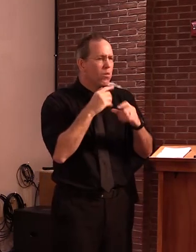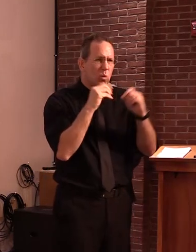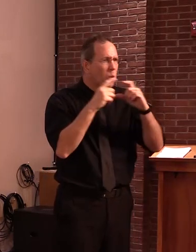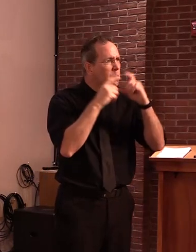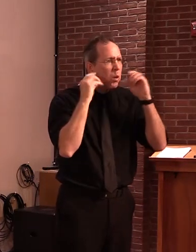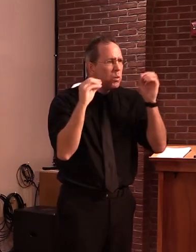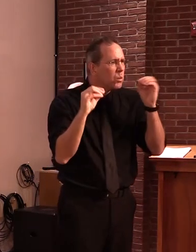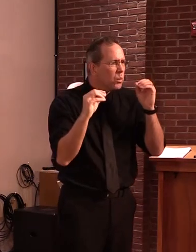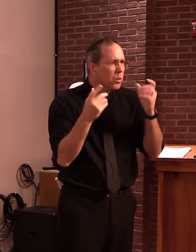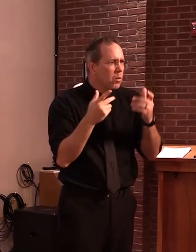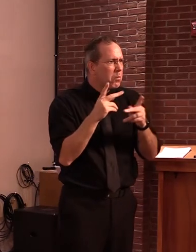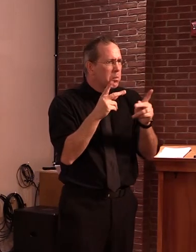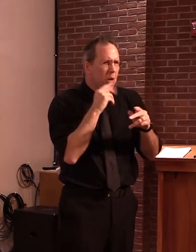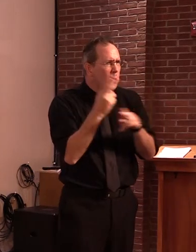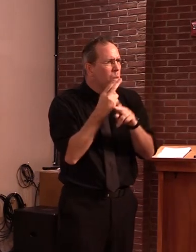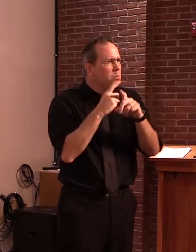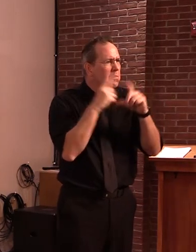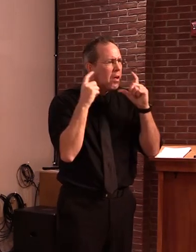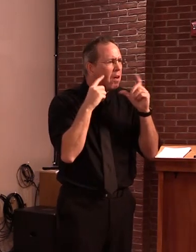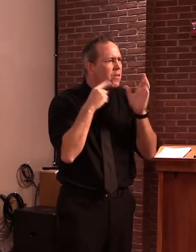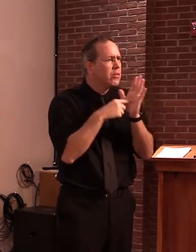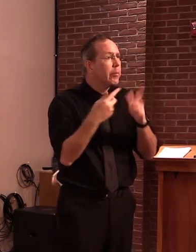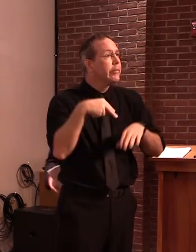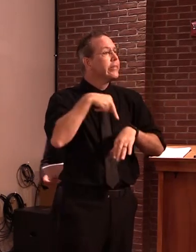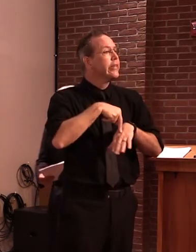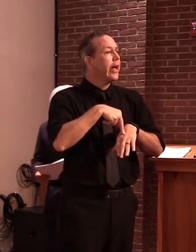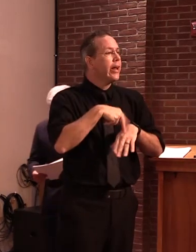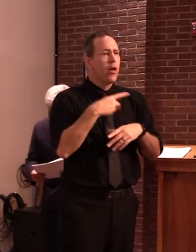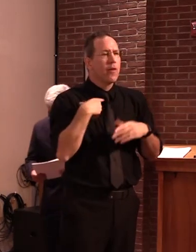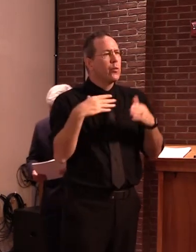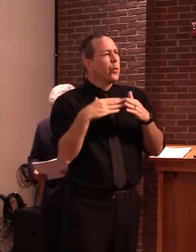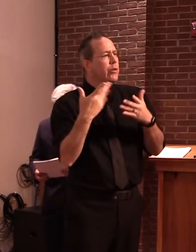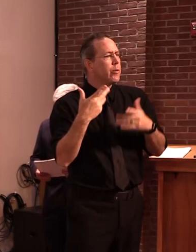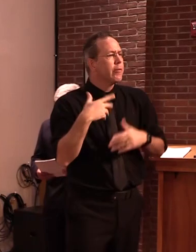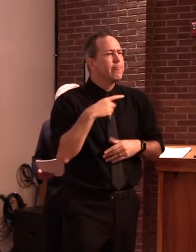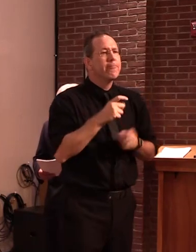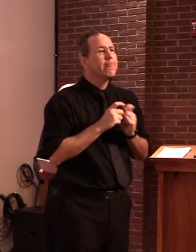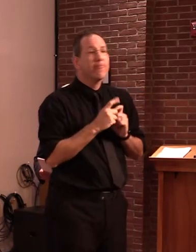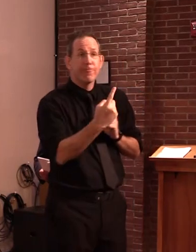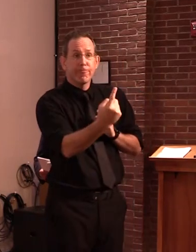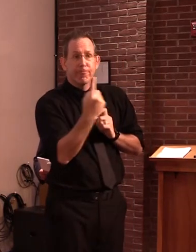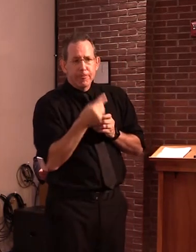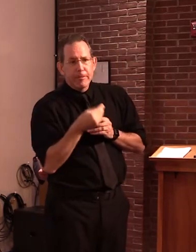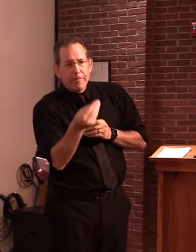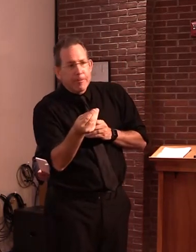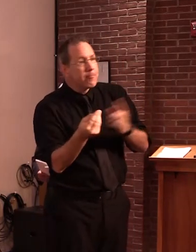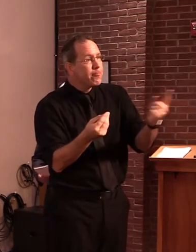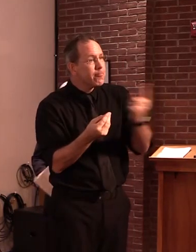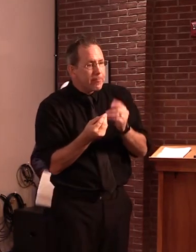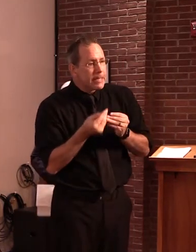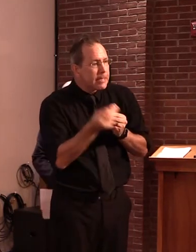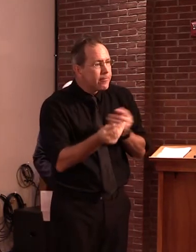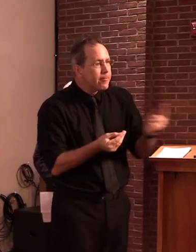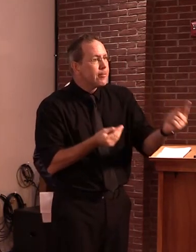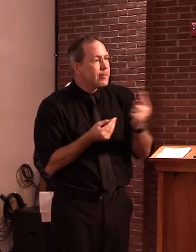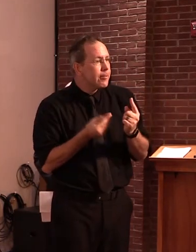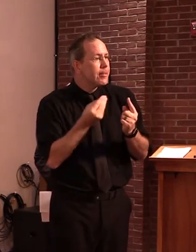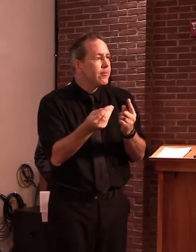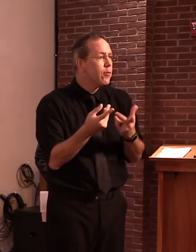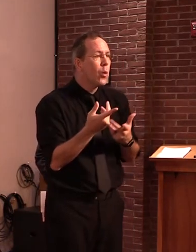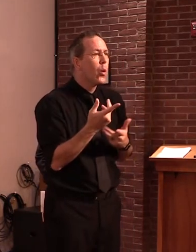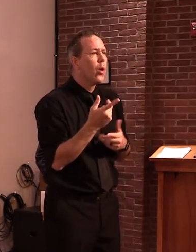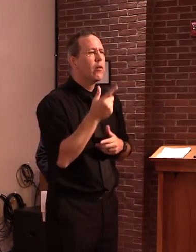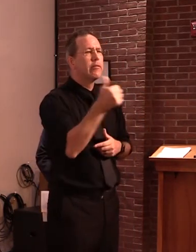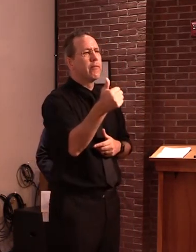and everything like that. I mean, is this going to be an active effort or is it a passive effort that swing by the fire station on a Saturday